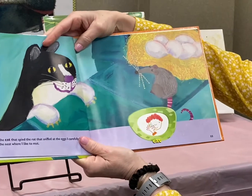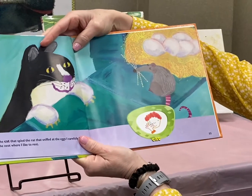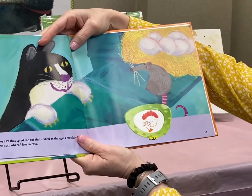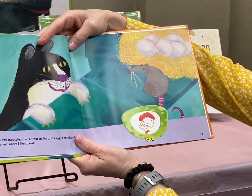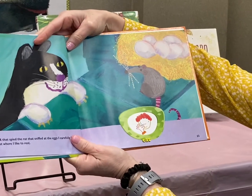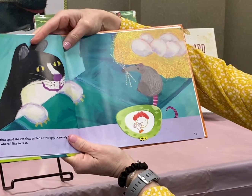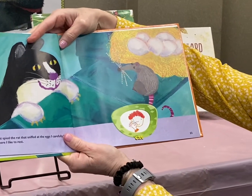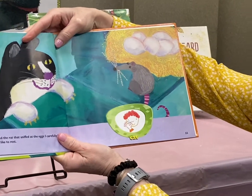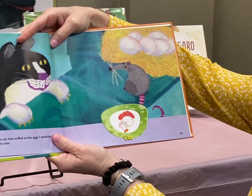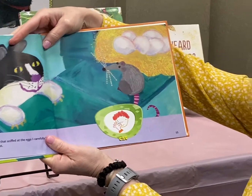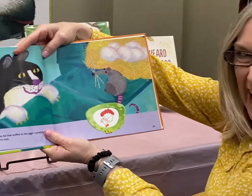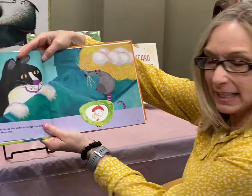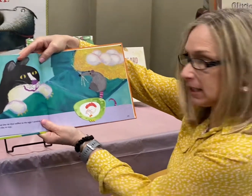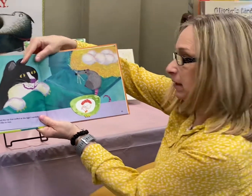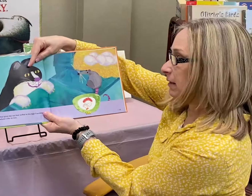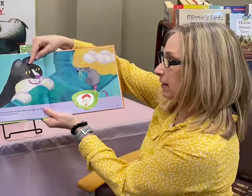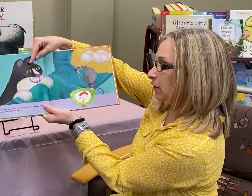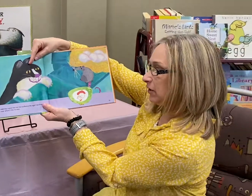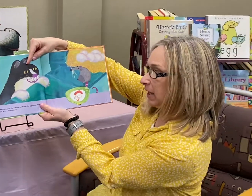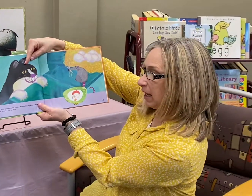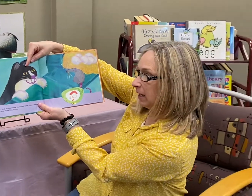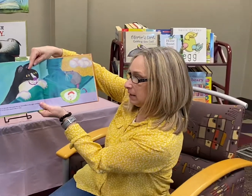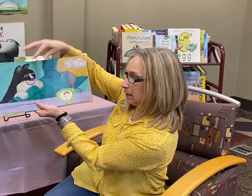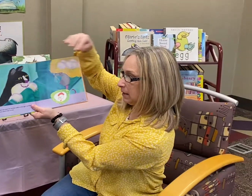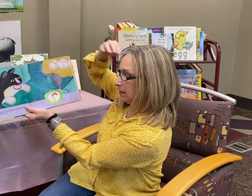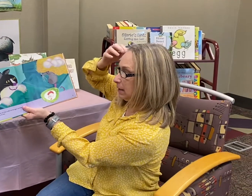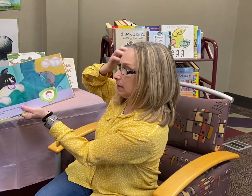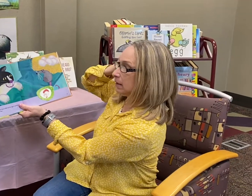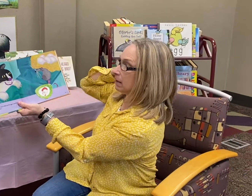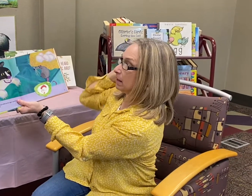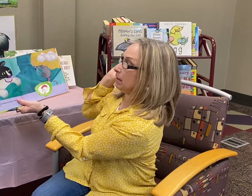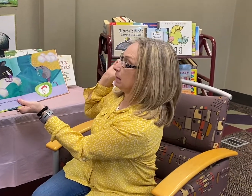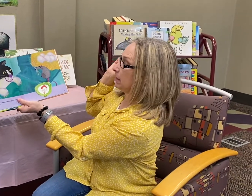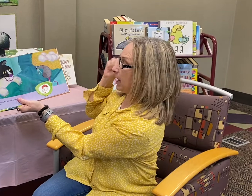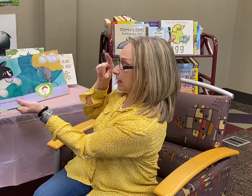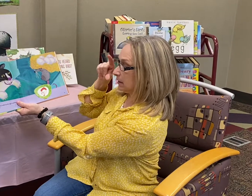This is the cat. There's the cat. Cat.